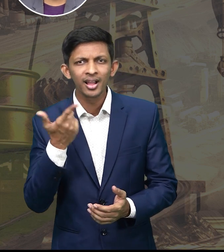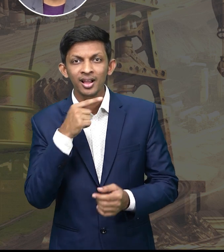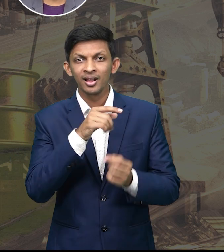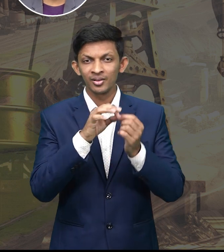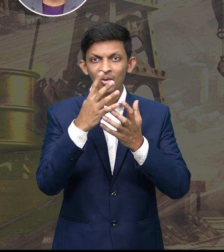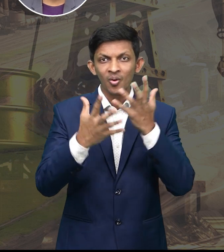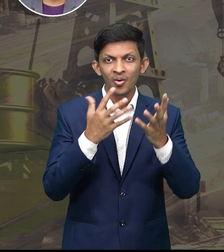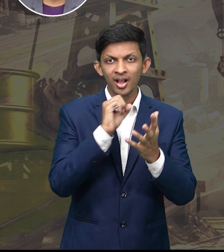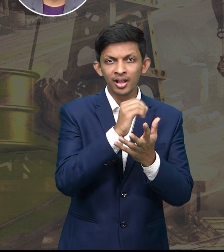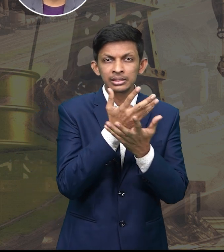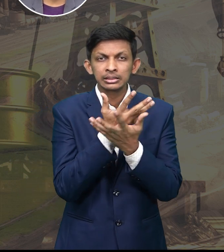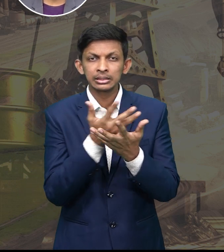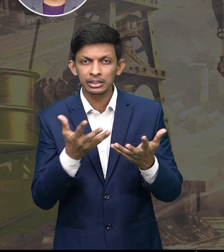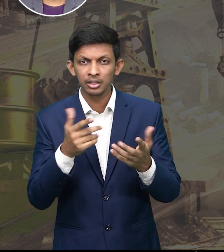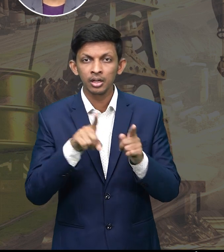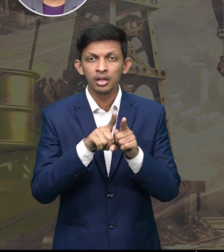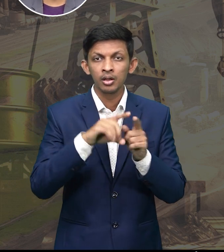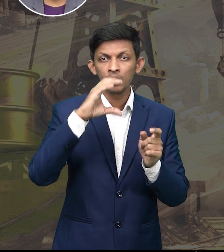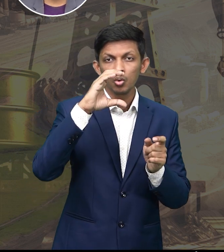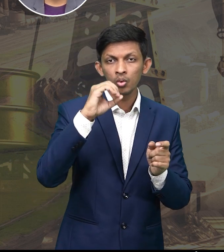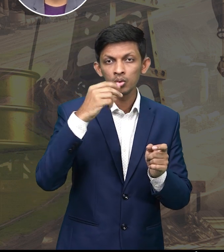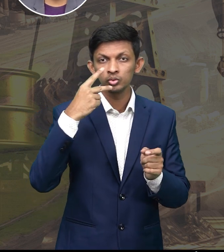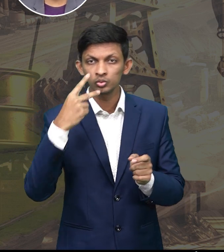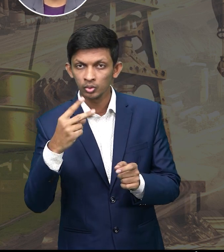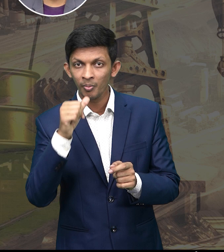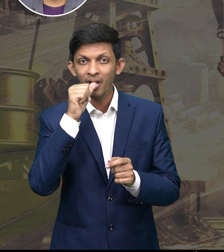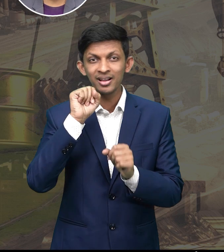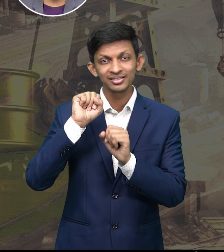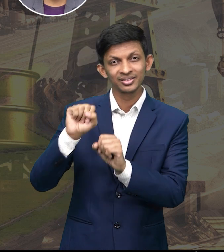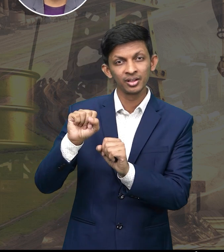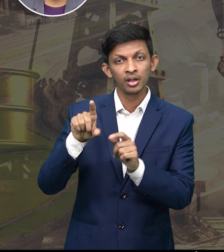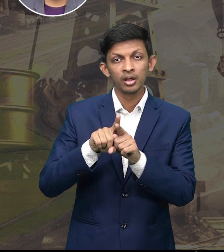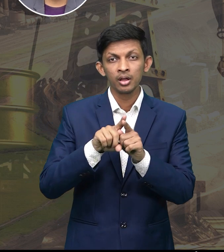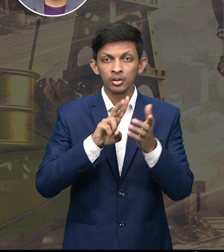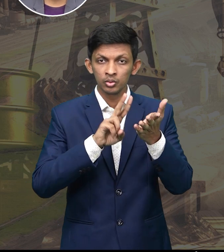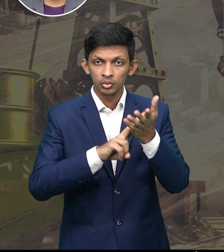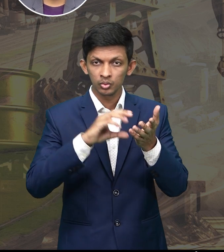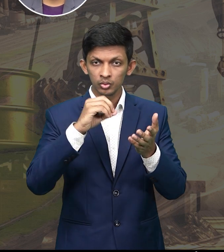When these are burnt, the products are carbon dioxide,